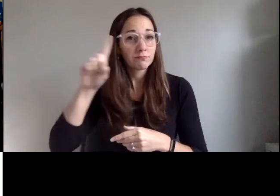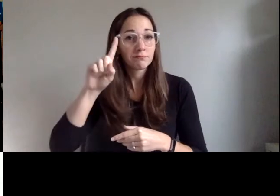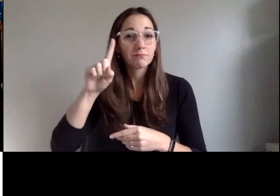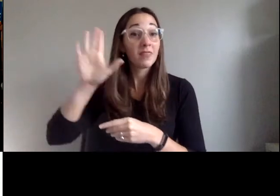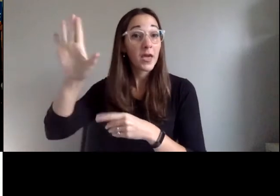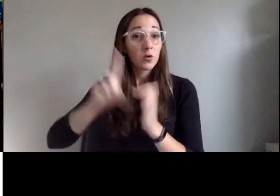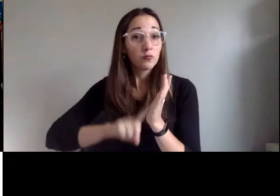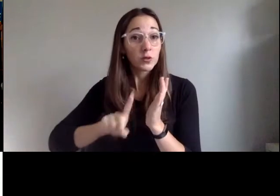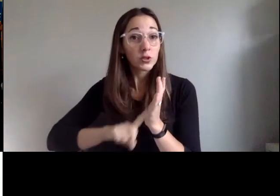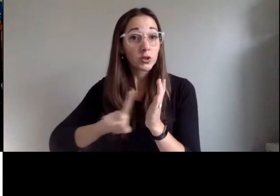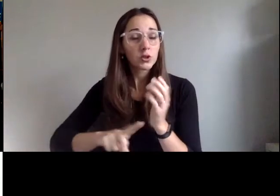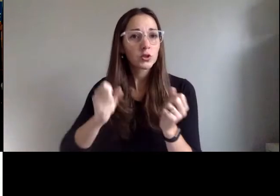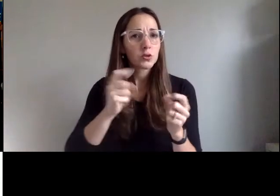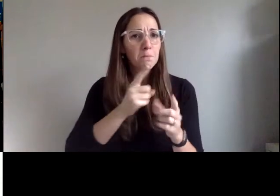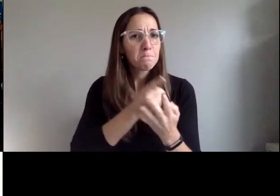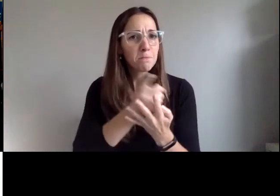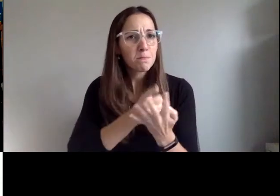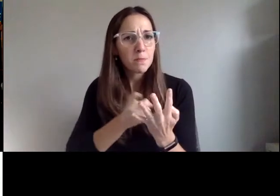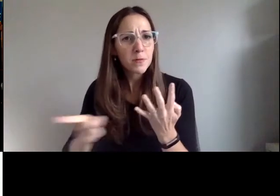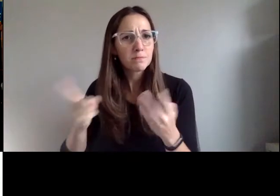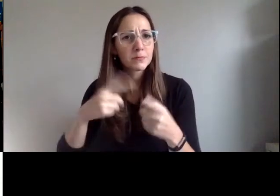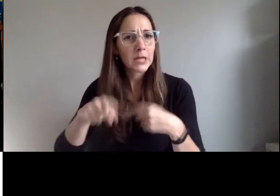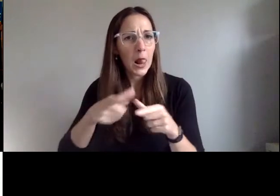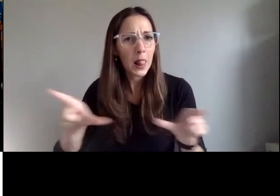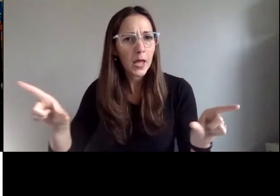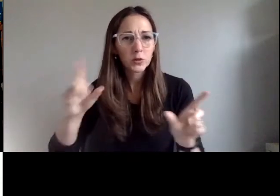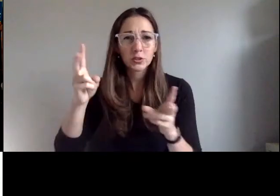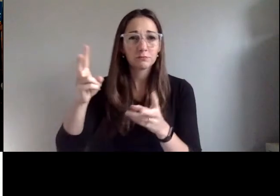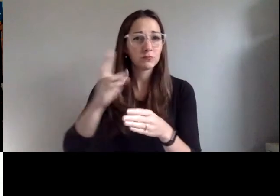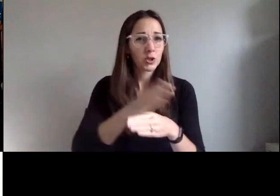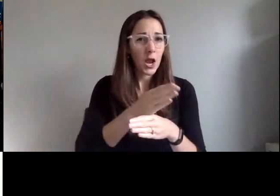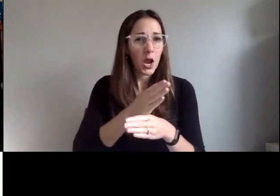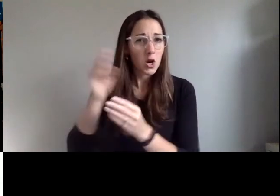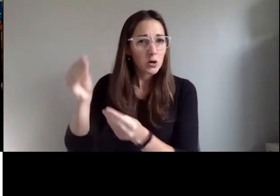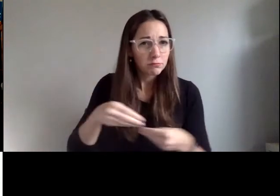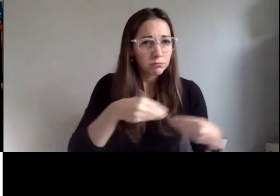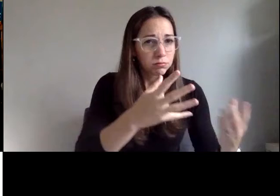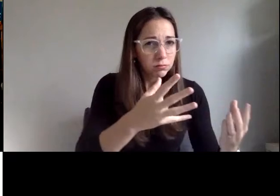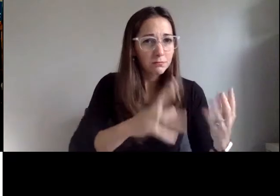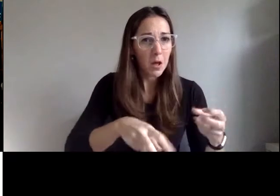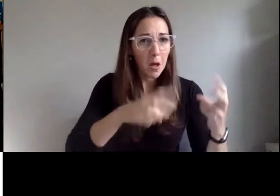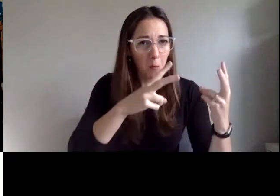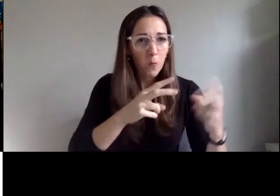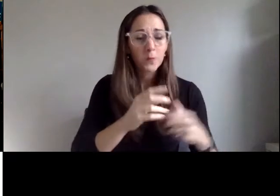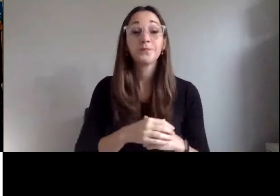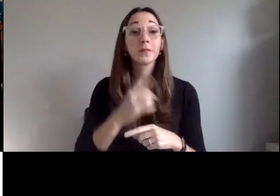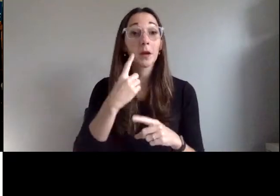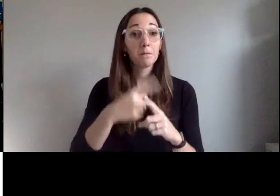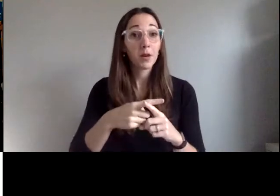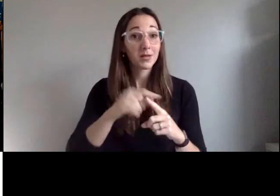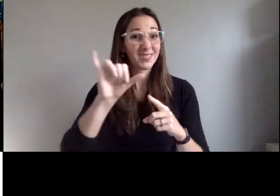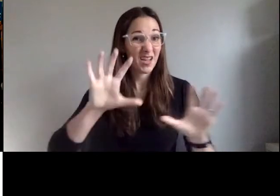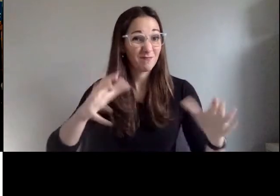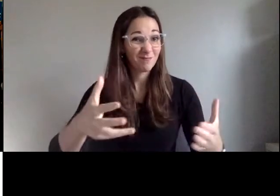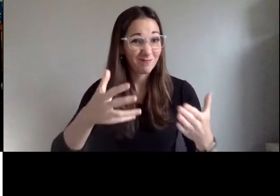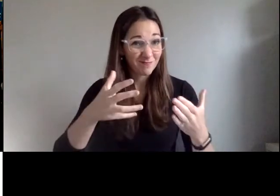multiple sign languages with multiple text versions on the screen. And then we'd also like to use it as the basis